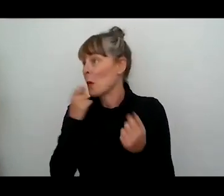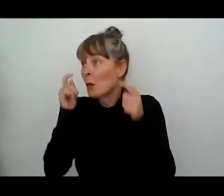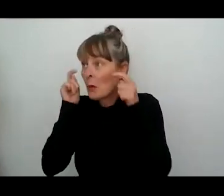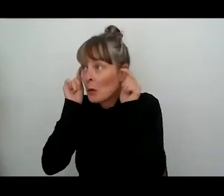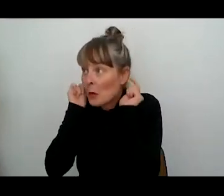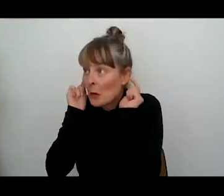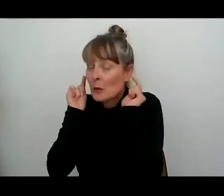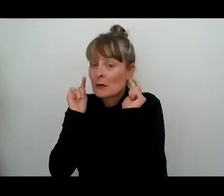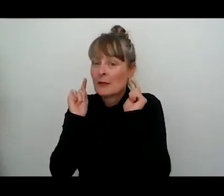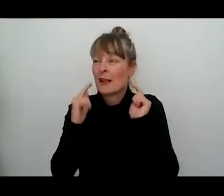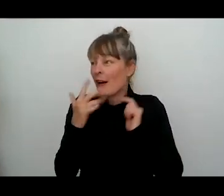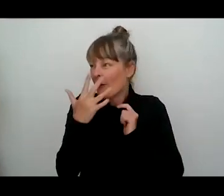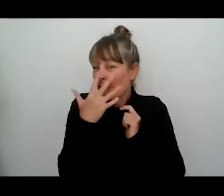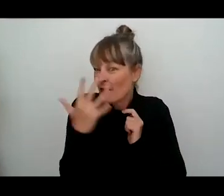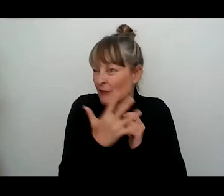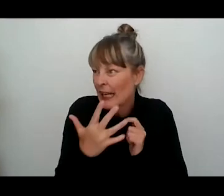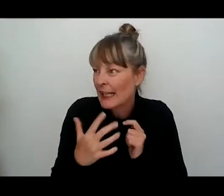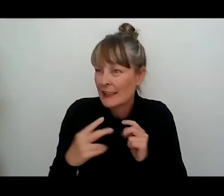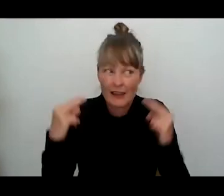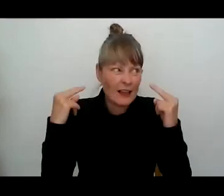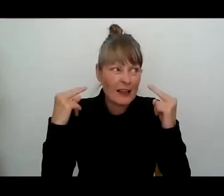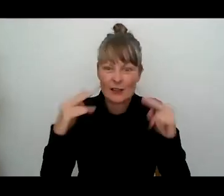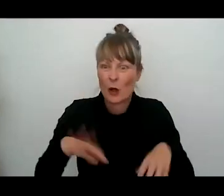I'm 15, getting quite self-conscious.